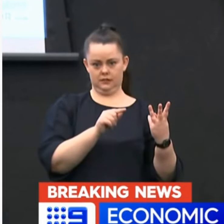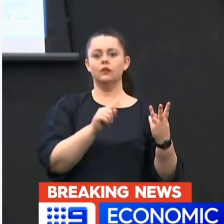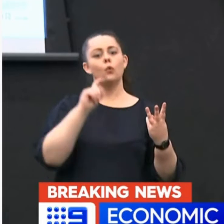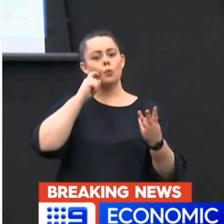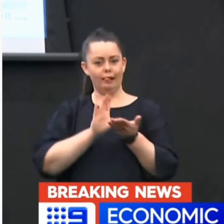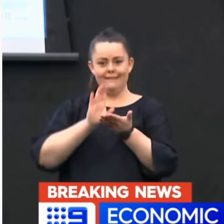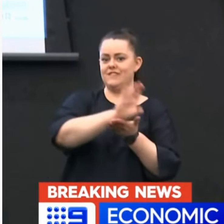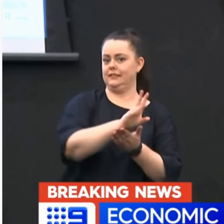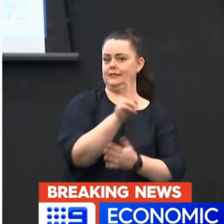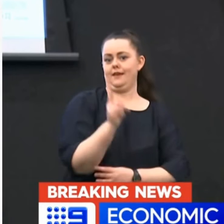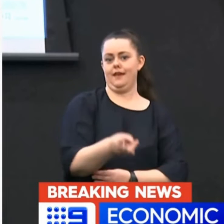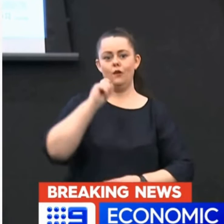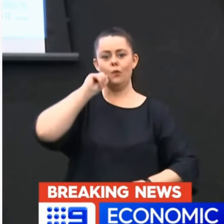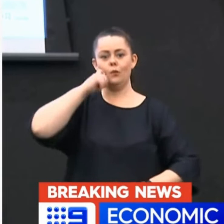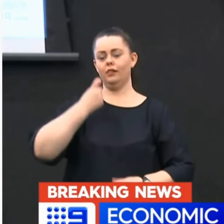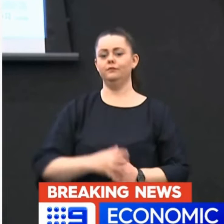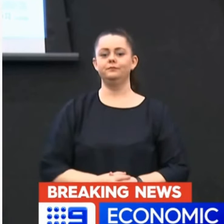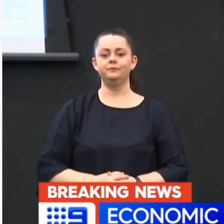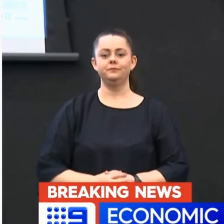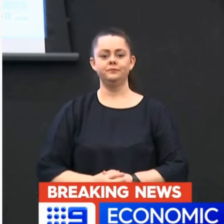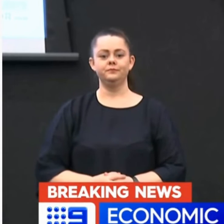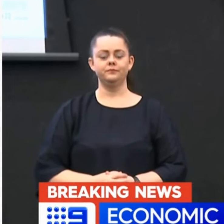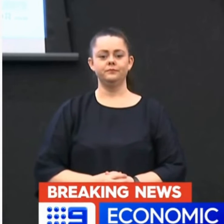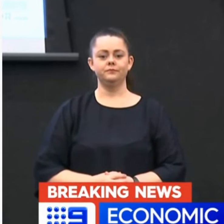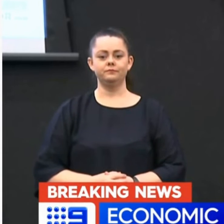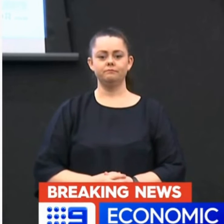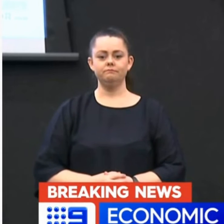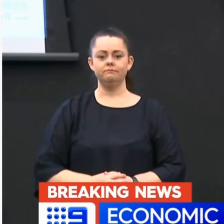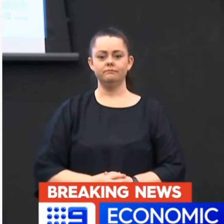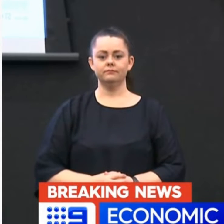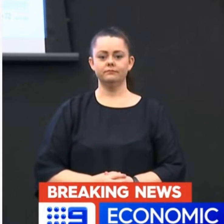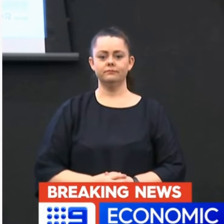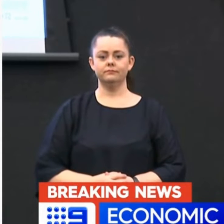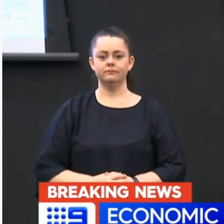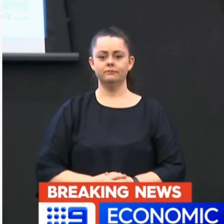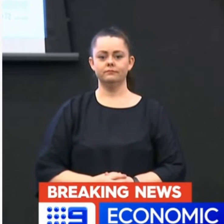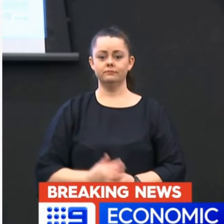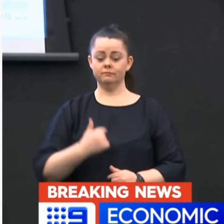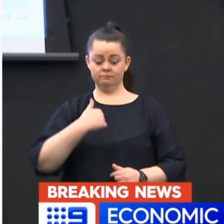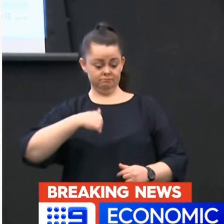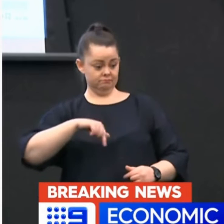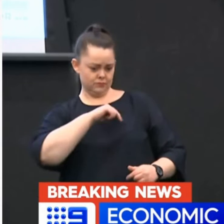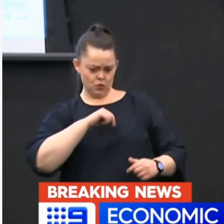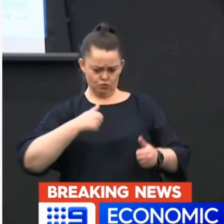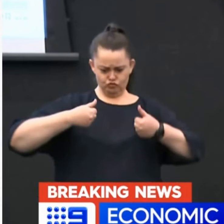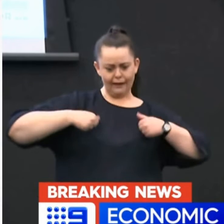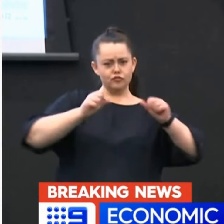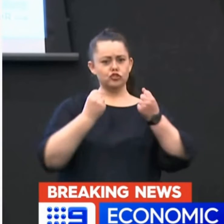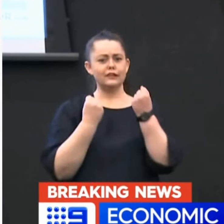This recovery strategy is not the government's. It's the people of New South Wales. It's your